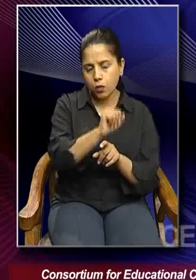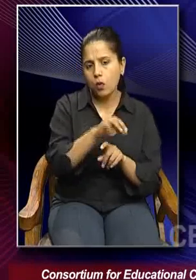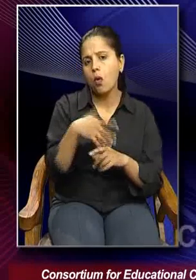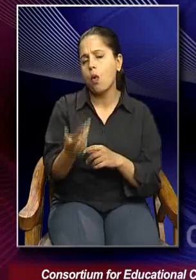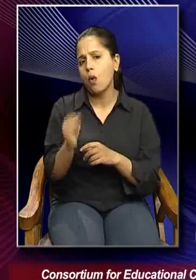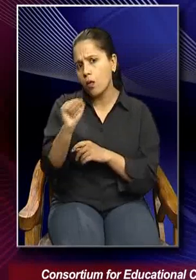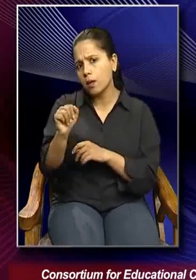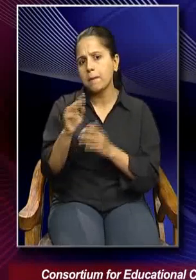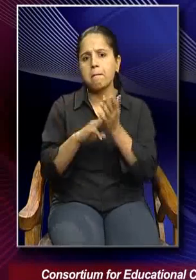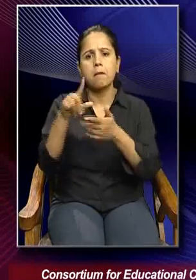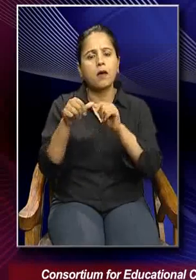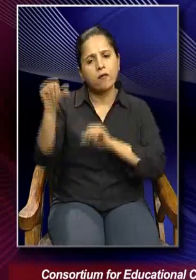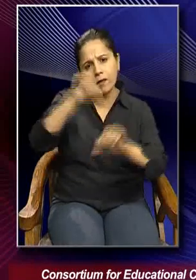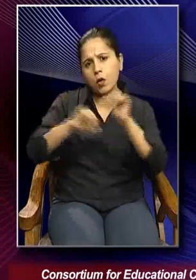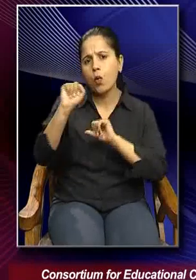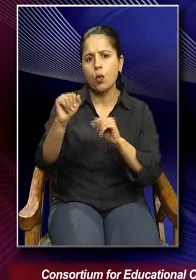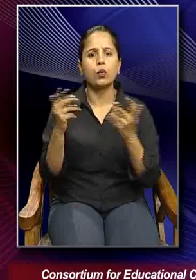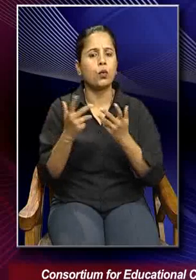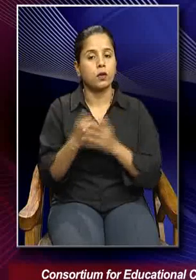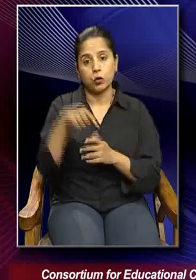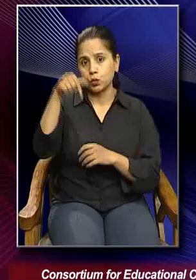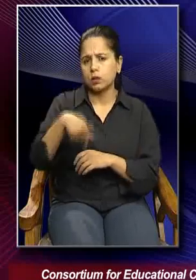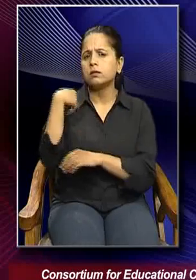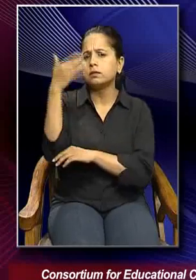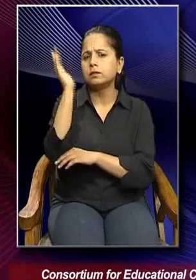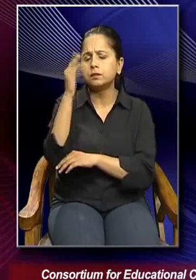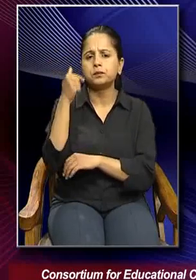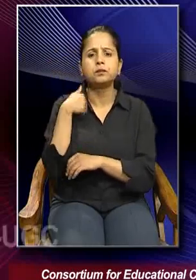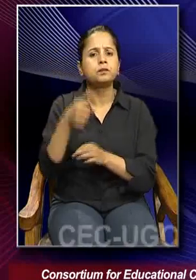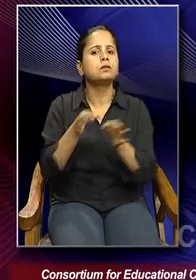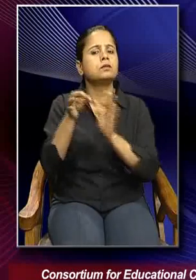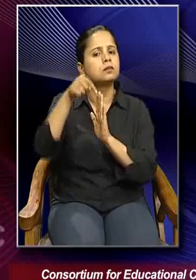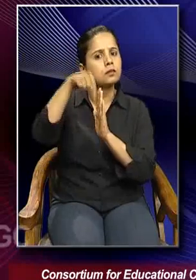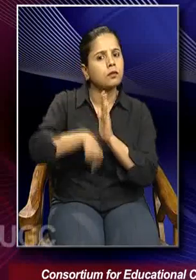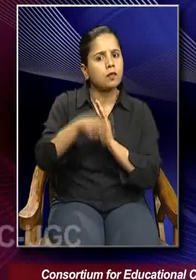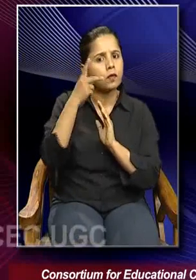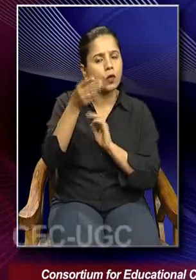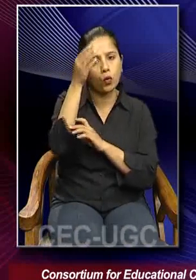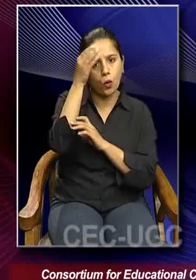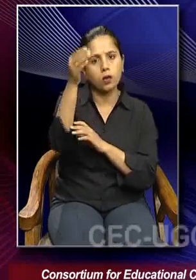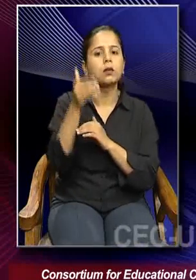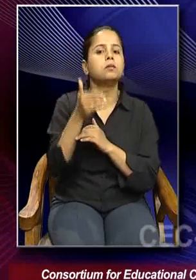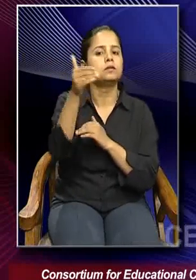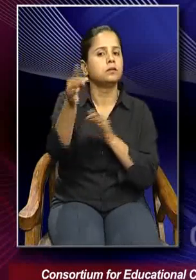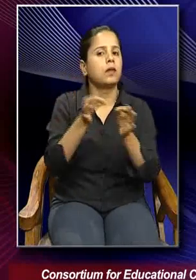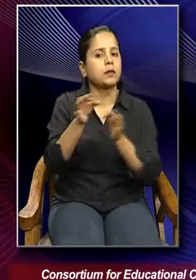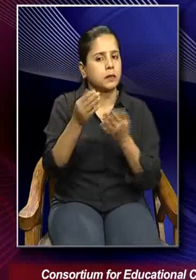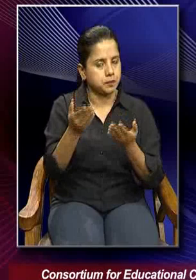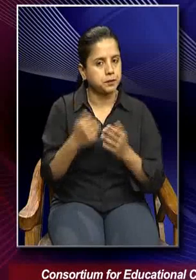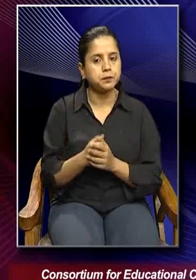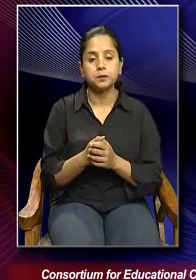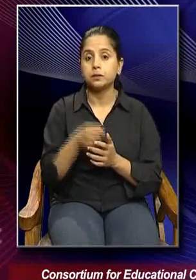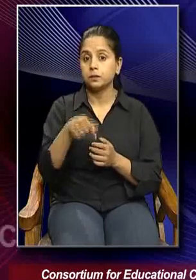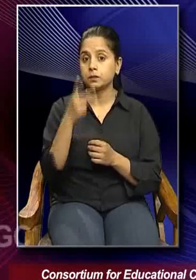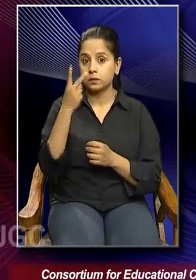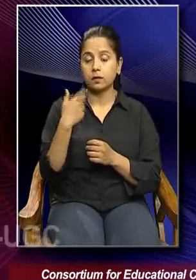Sāṅkhya. In today's lecture, we will be elaborating on this concept further. To do